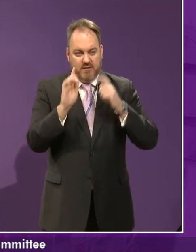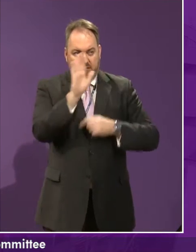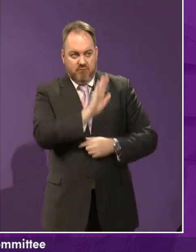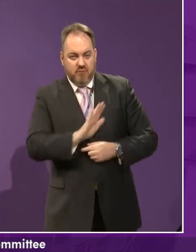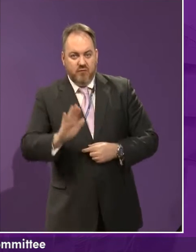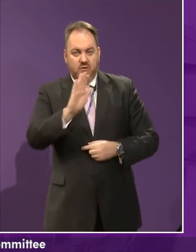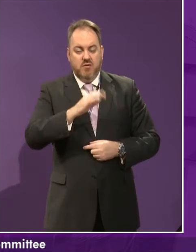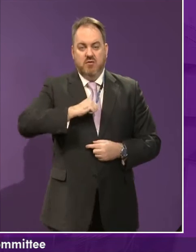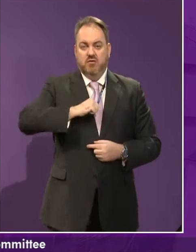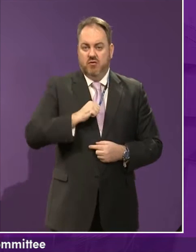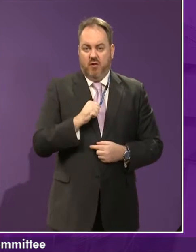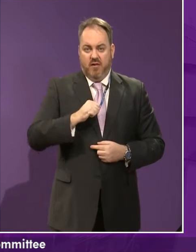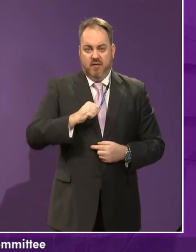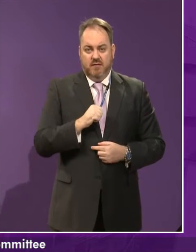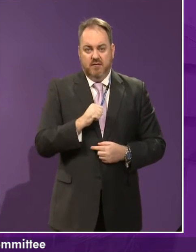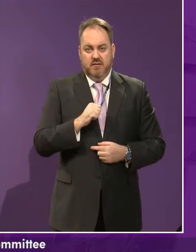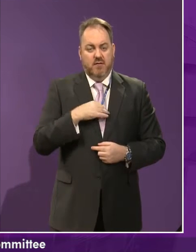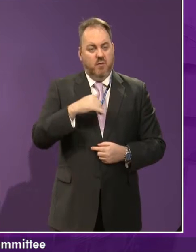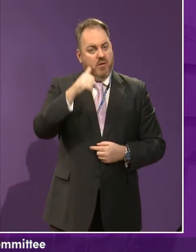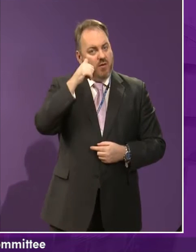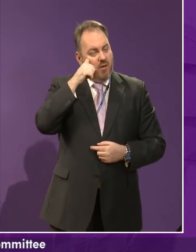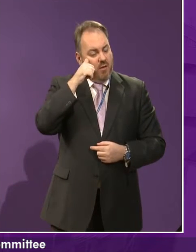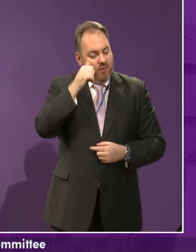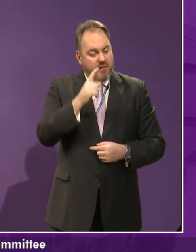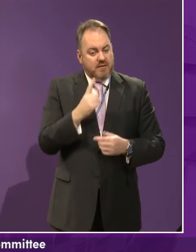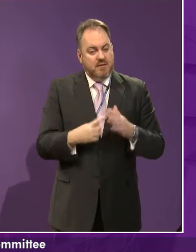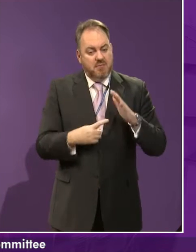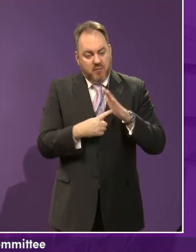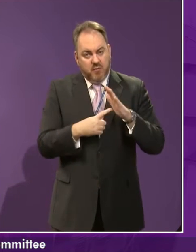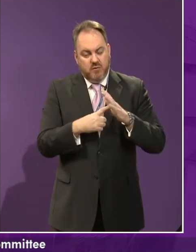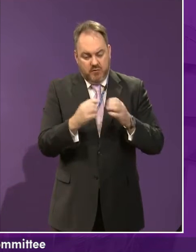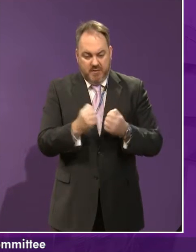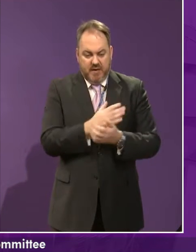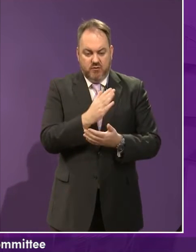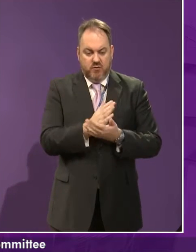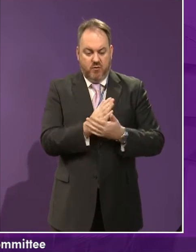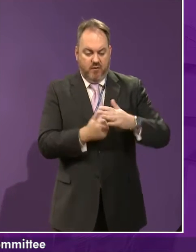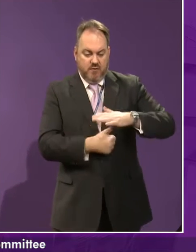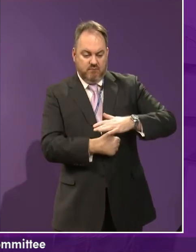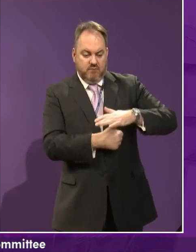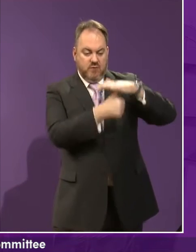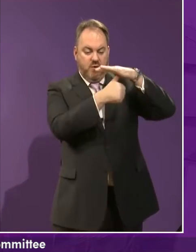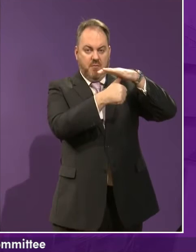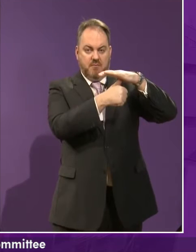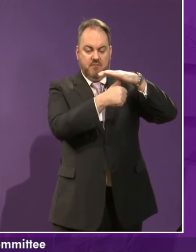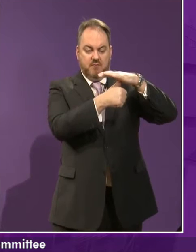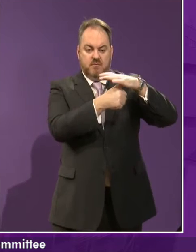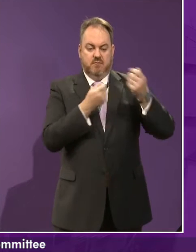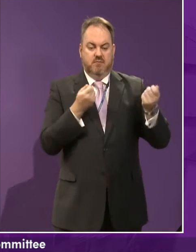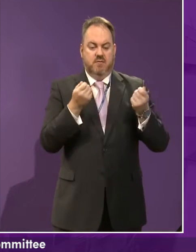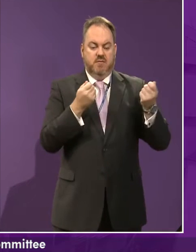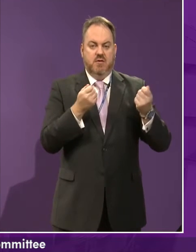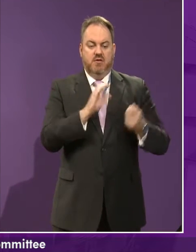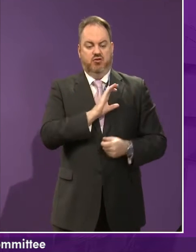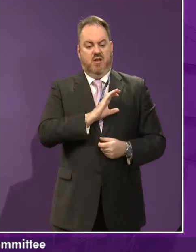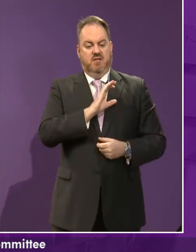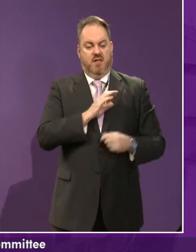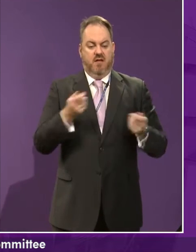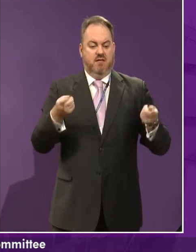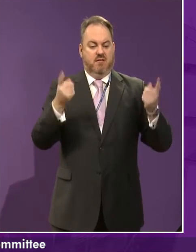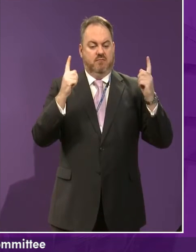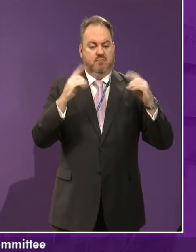you're saying is right at the top. The principal, the Chancellor, the court, all agree with everything that you have said. But